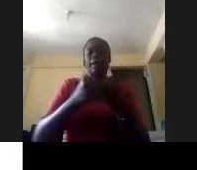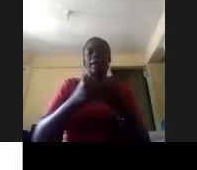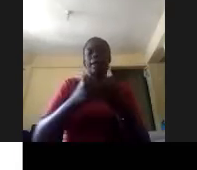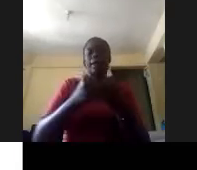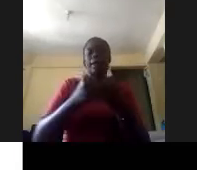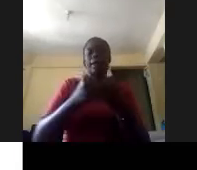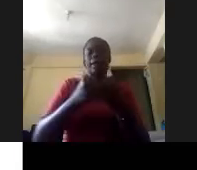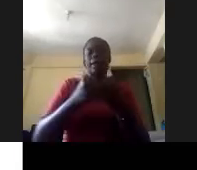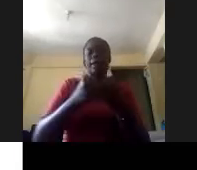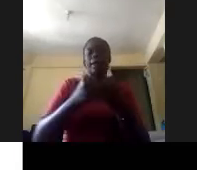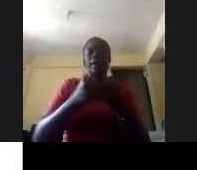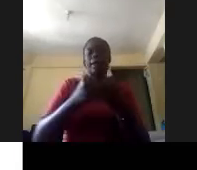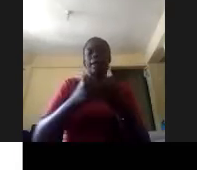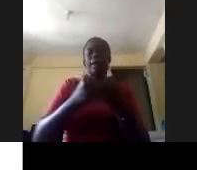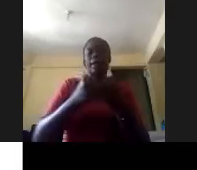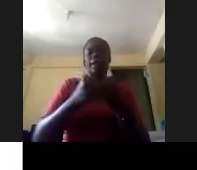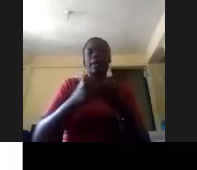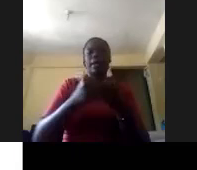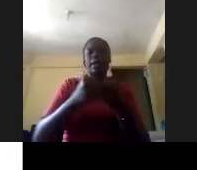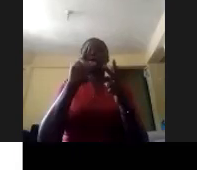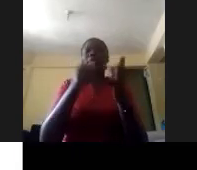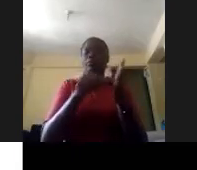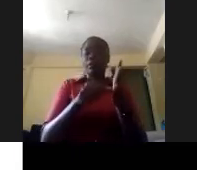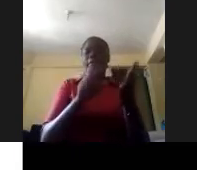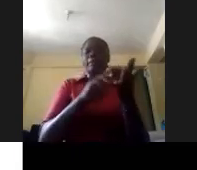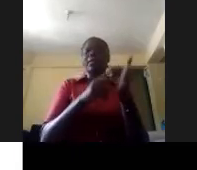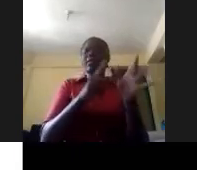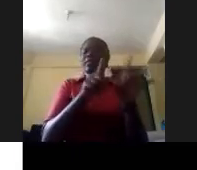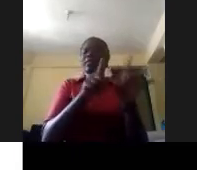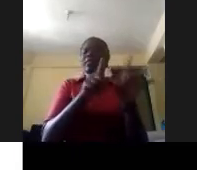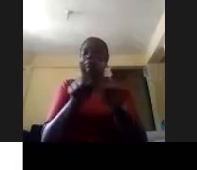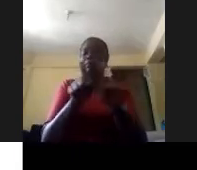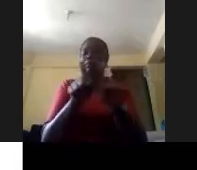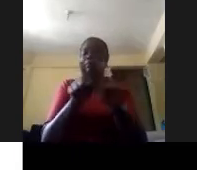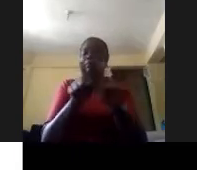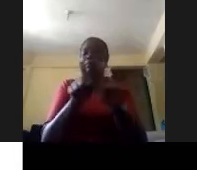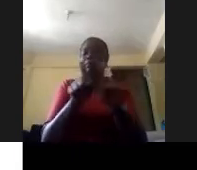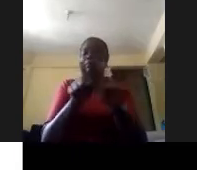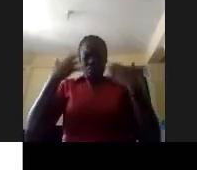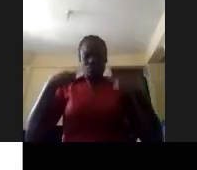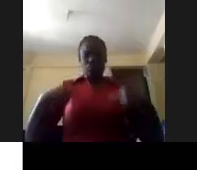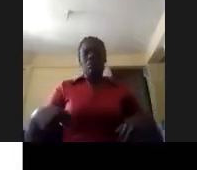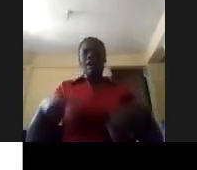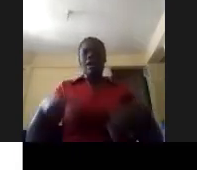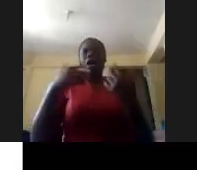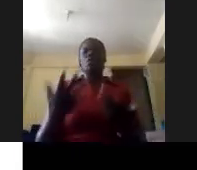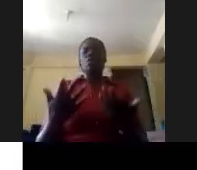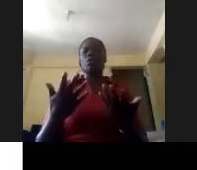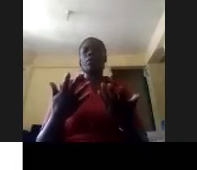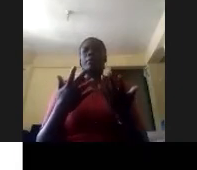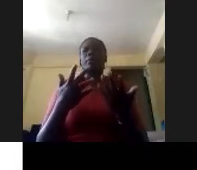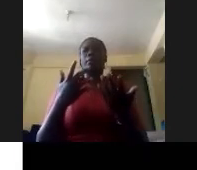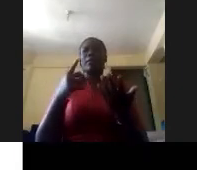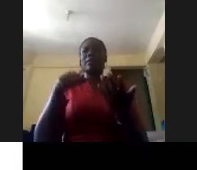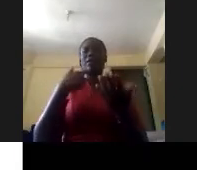again closely linked to sense of self, body image. How do I see myself? How do I let